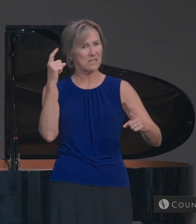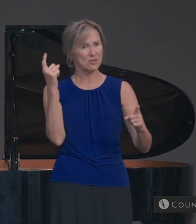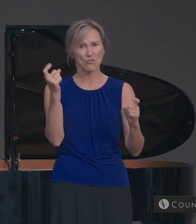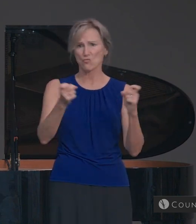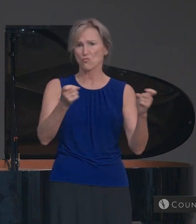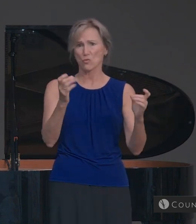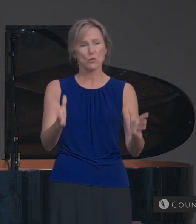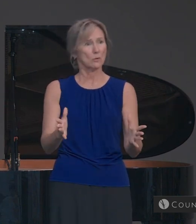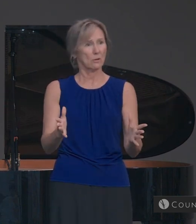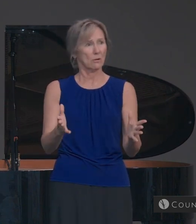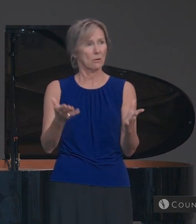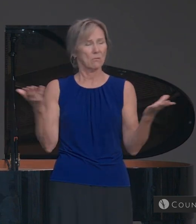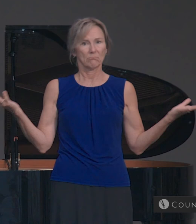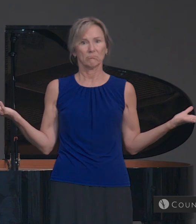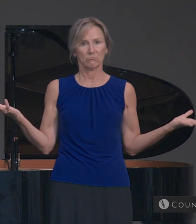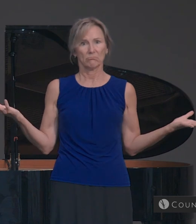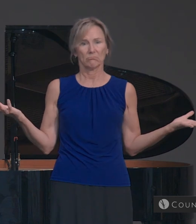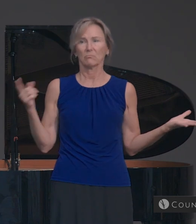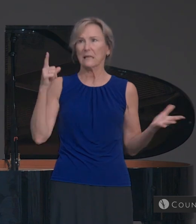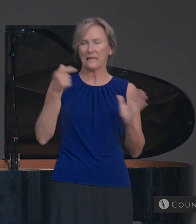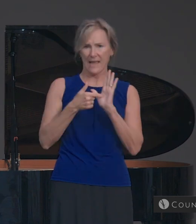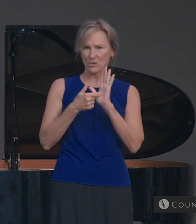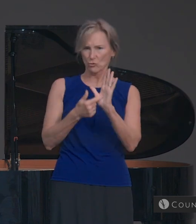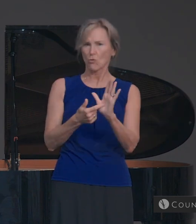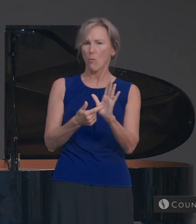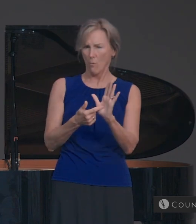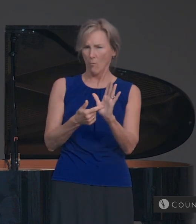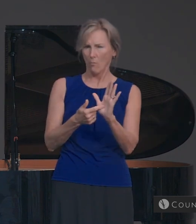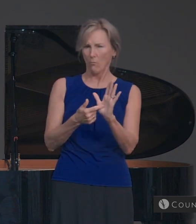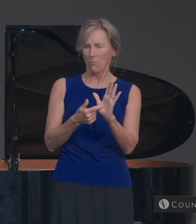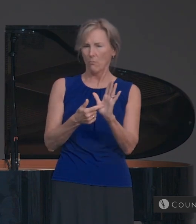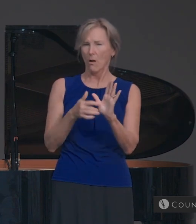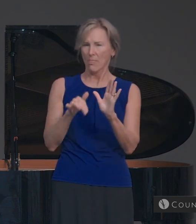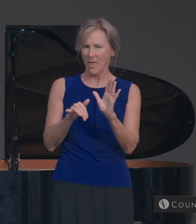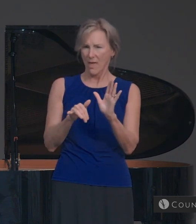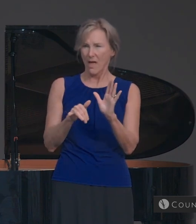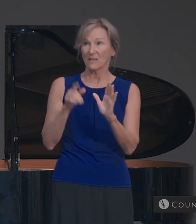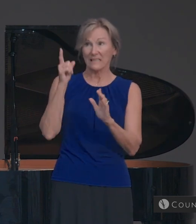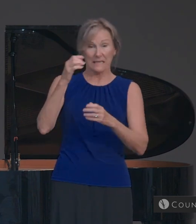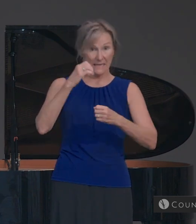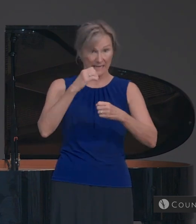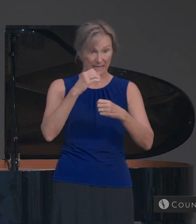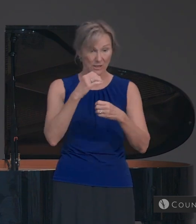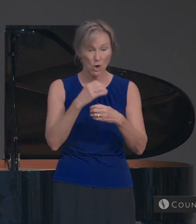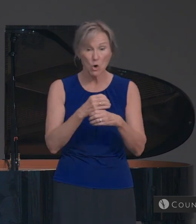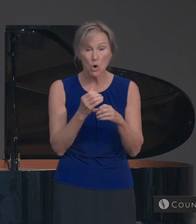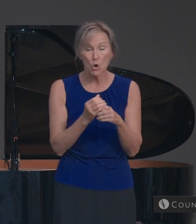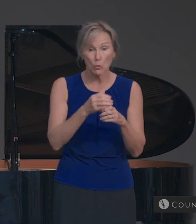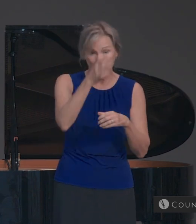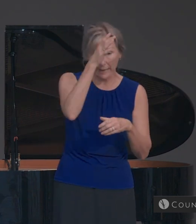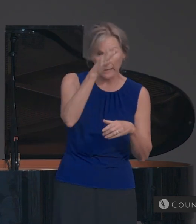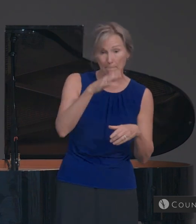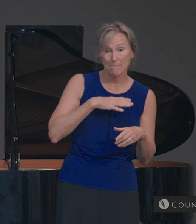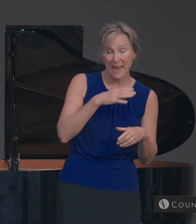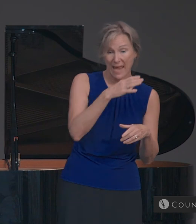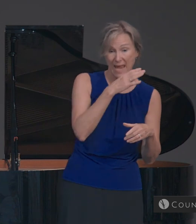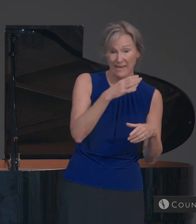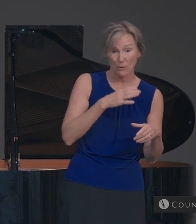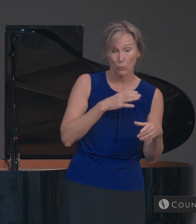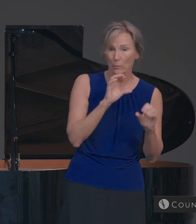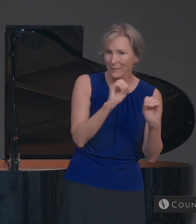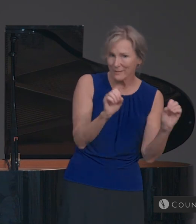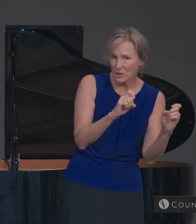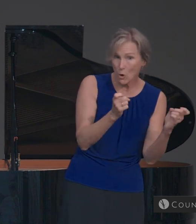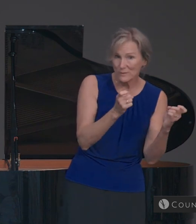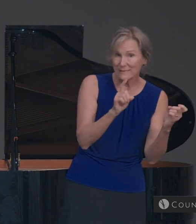that universe. He has revealed that while he created man initially sinless and placed man and woman in the perfect